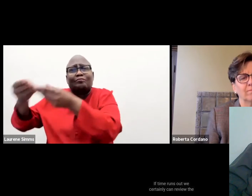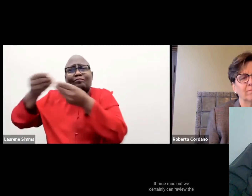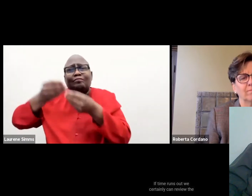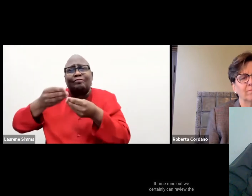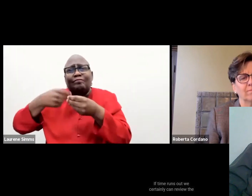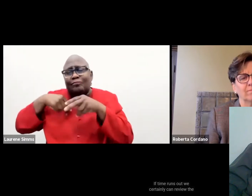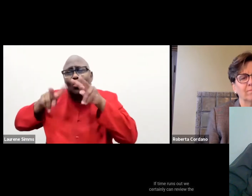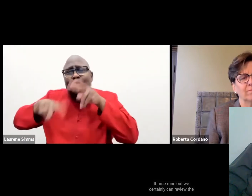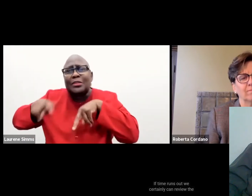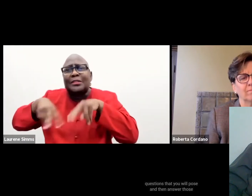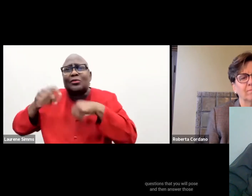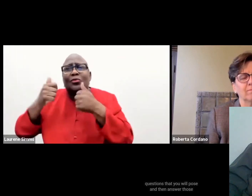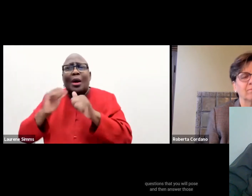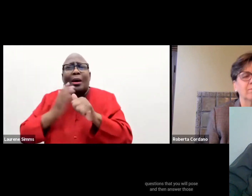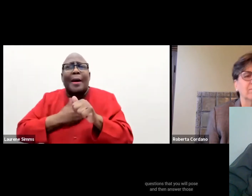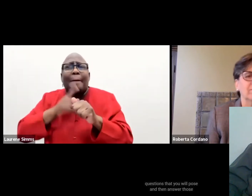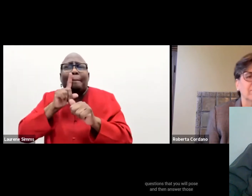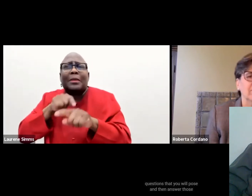from our audience.